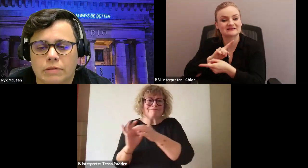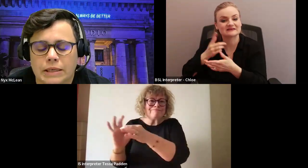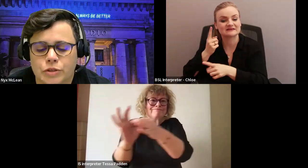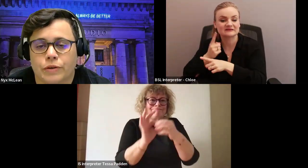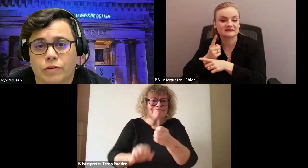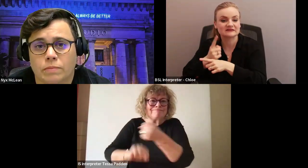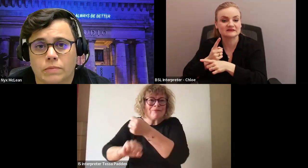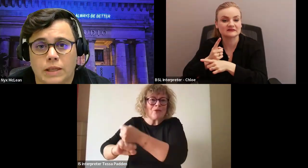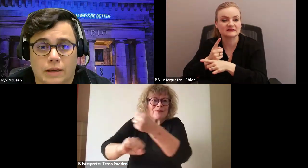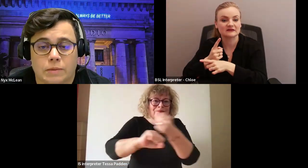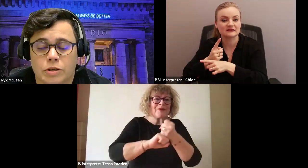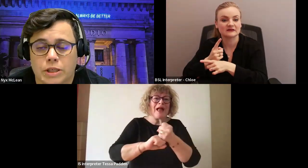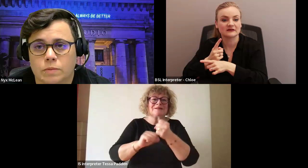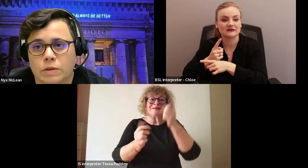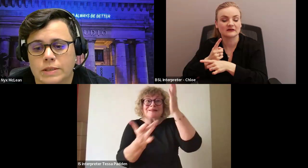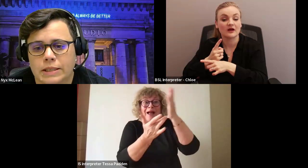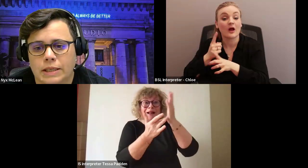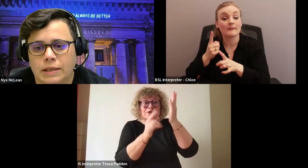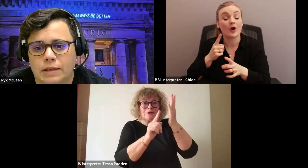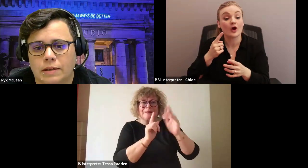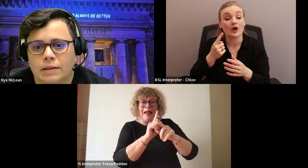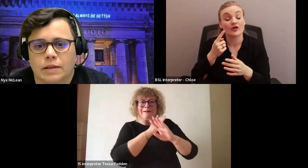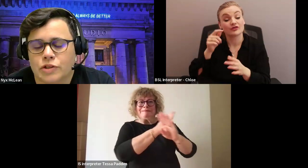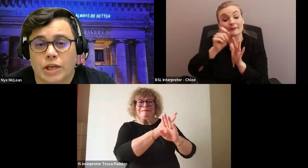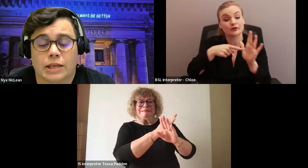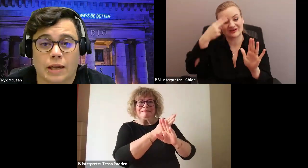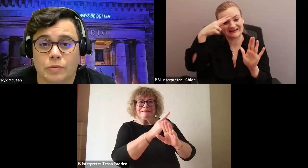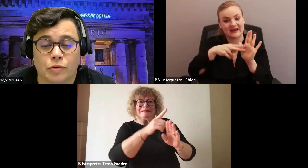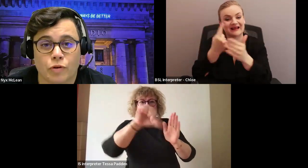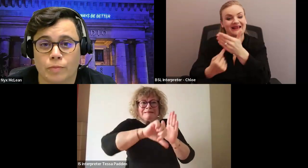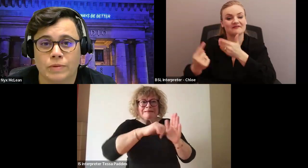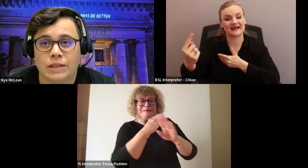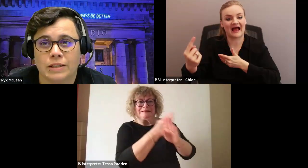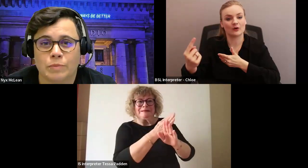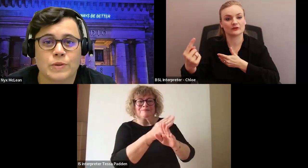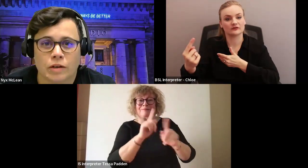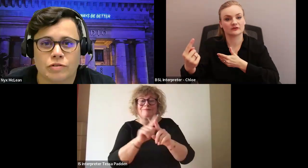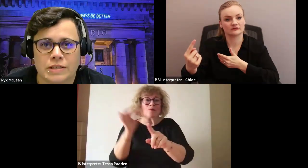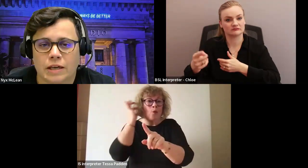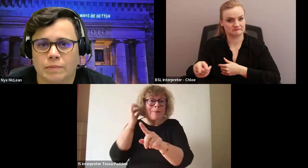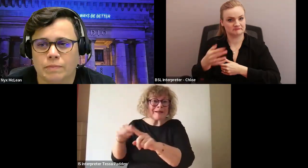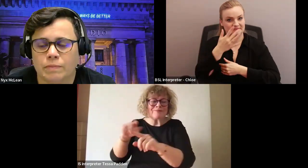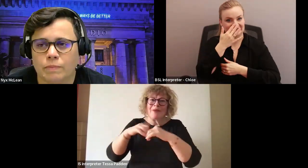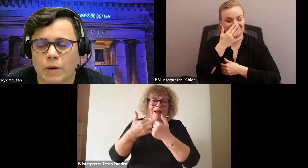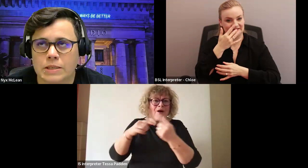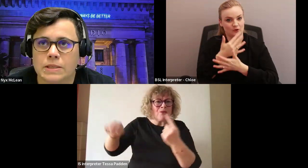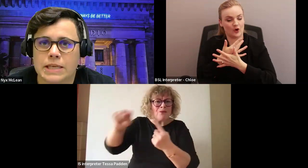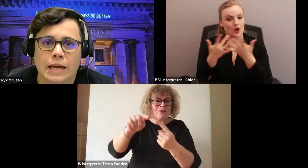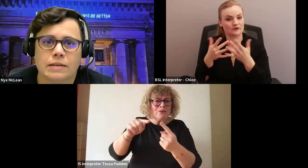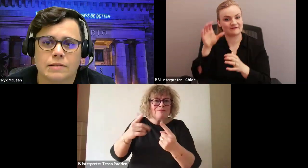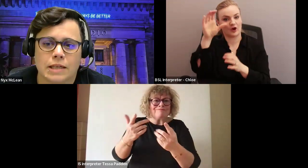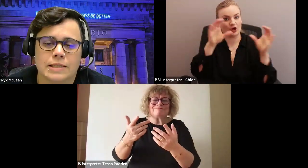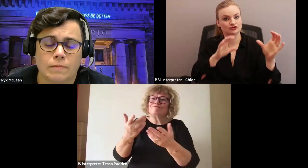that I really enjoyed from the Left Out project was the share that came through from most countries.